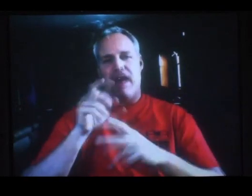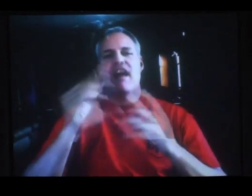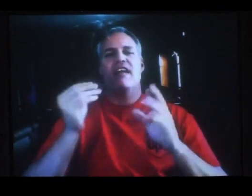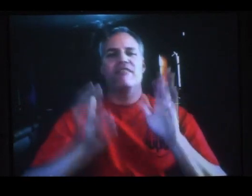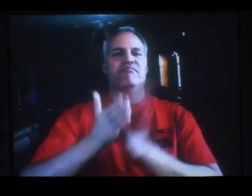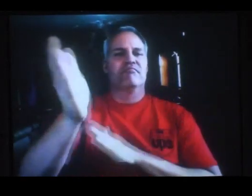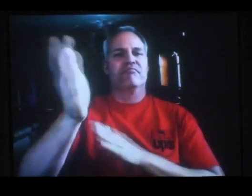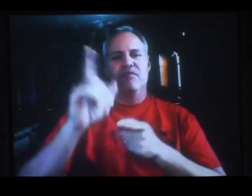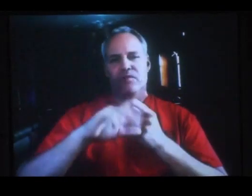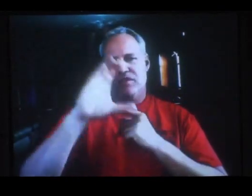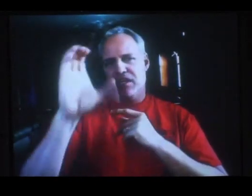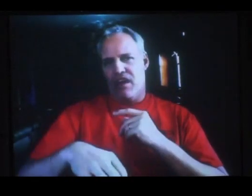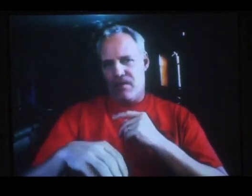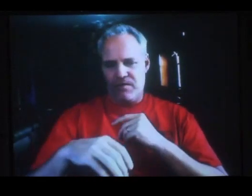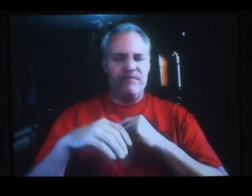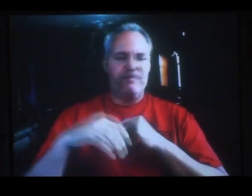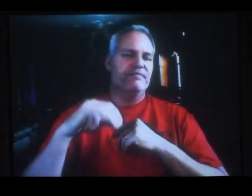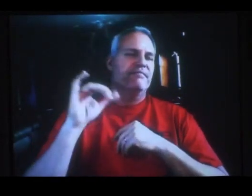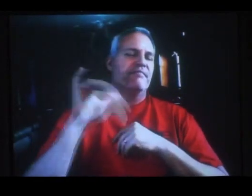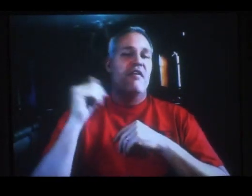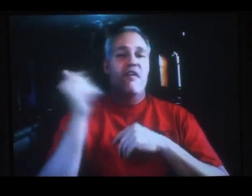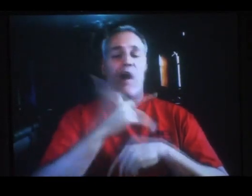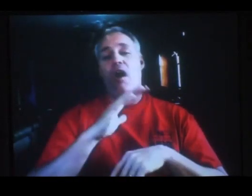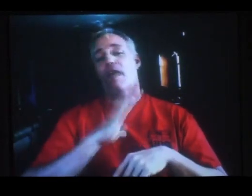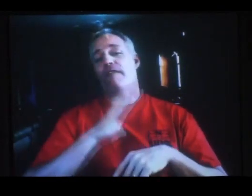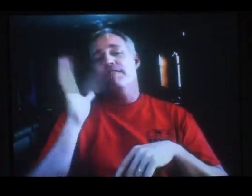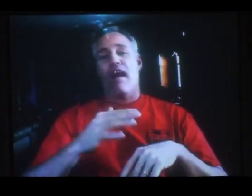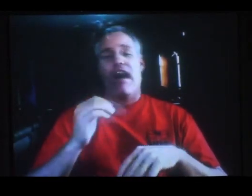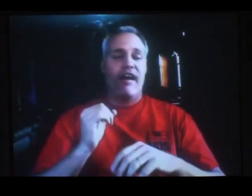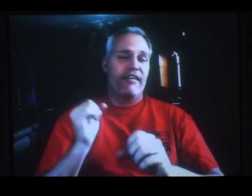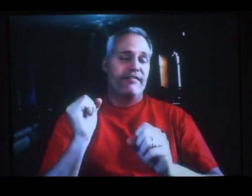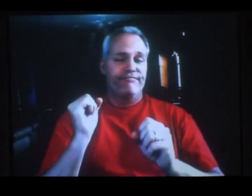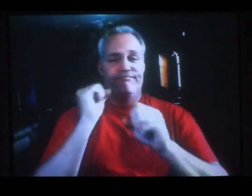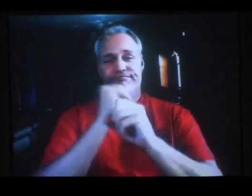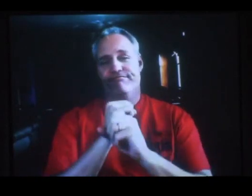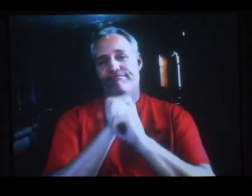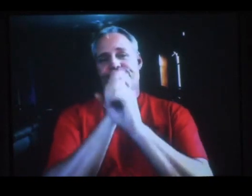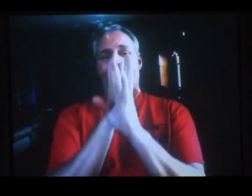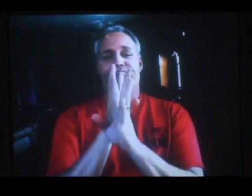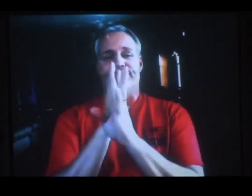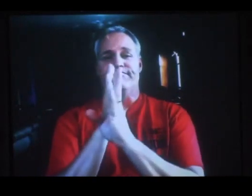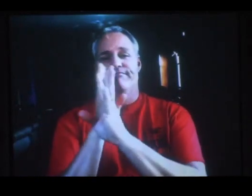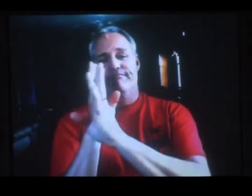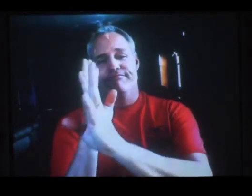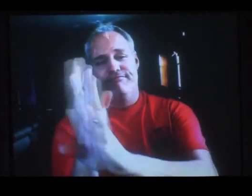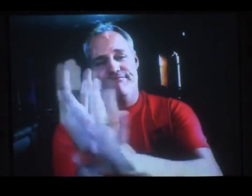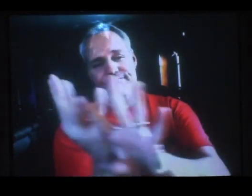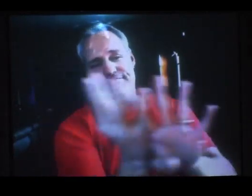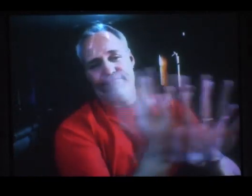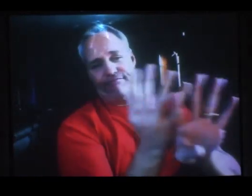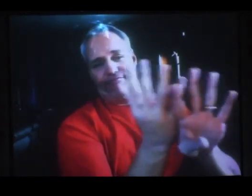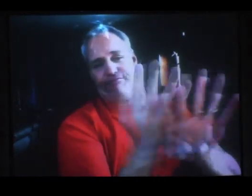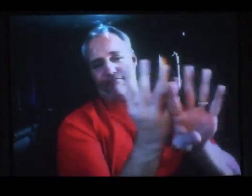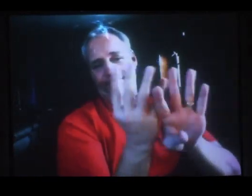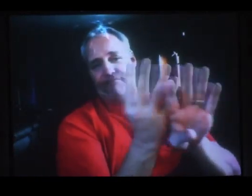minutes, that will be there. We can get back in, take off, we'll be in Chicago. And everybody's like, okay, that's fine. So they line up and they file out and